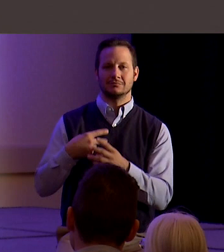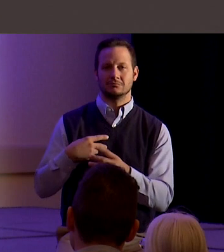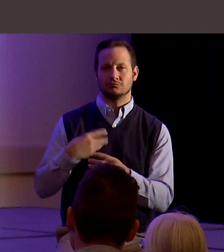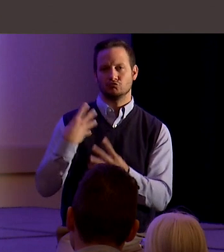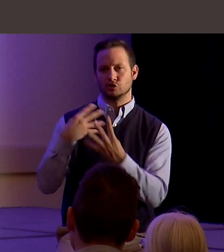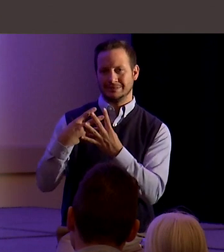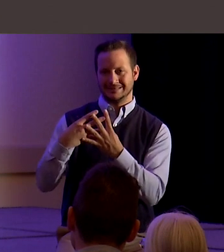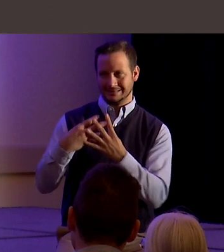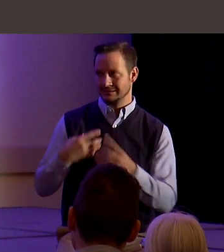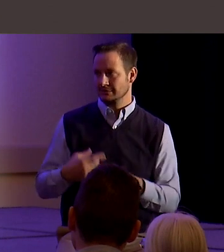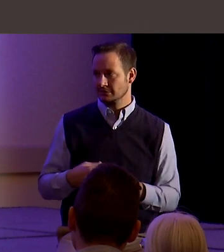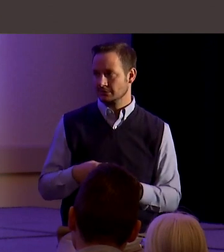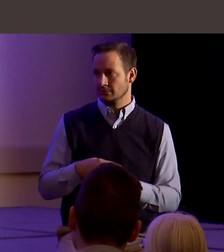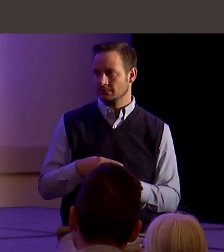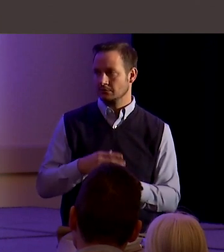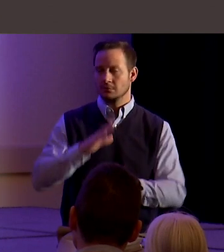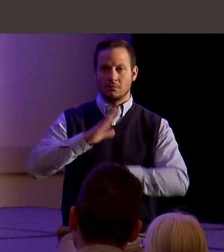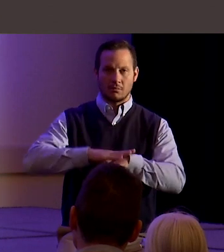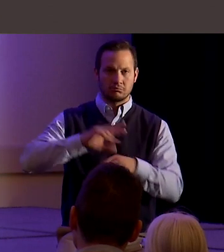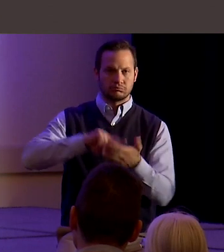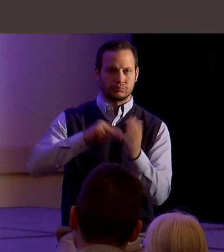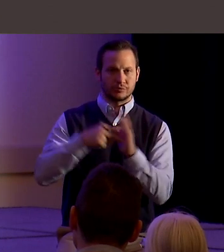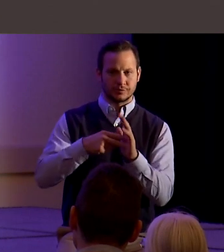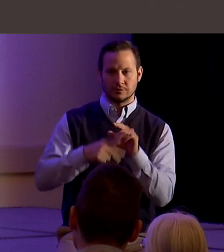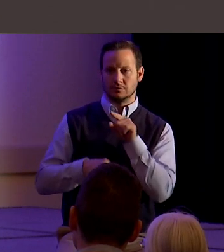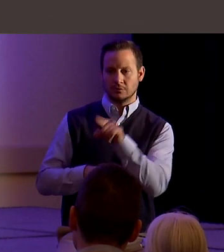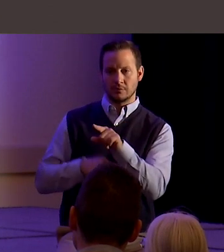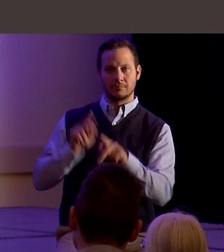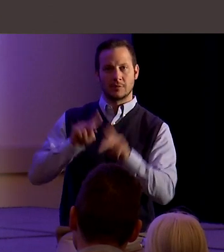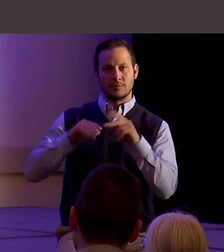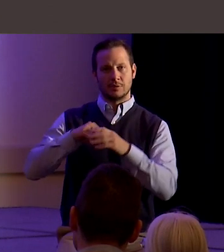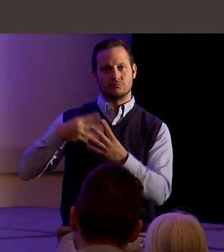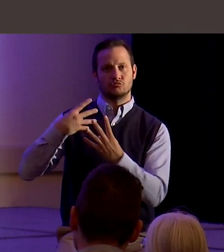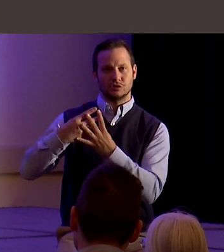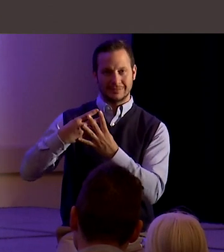They intentionally go after disadvantaged,